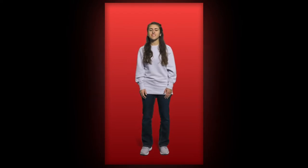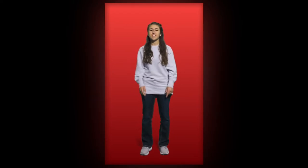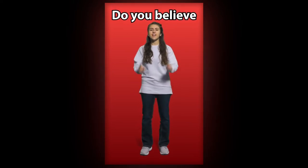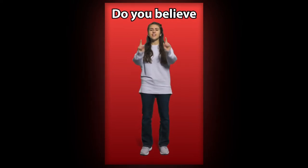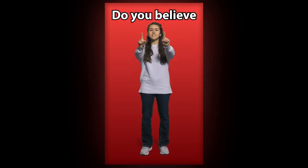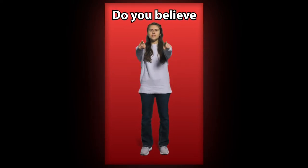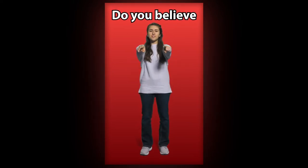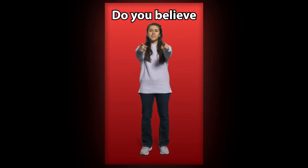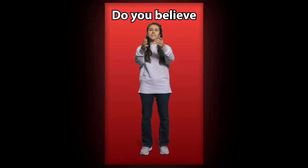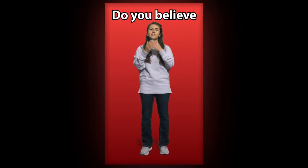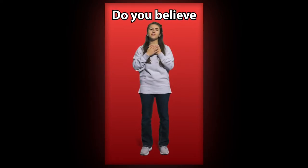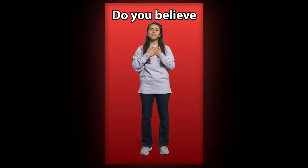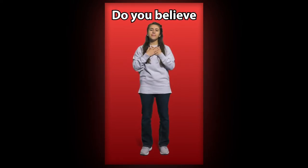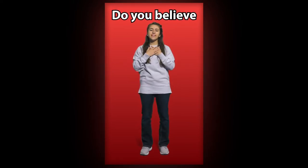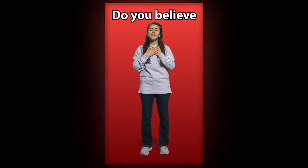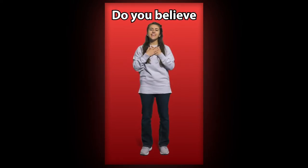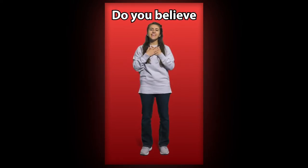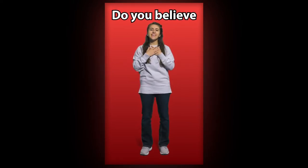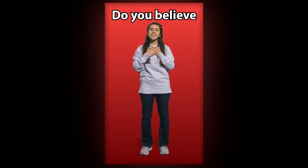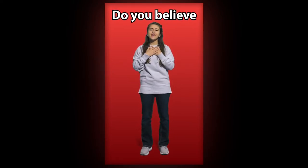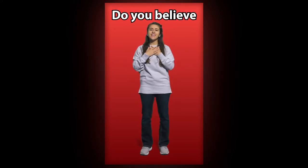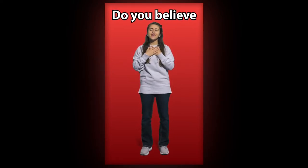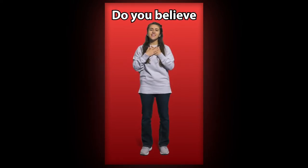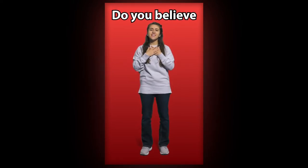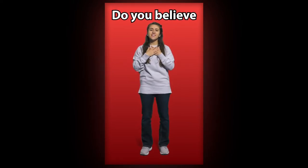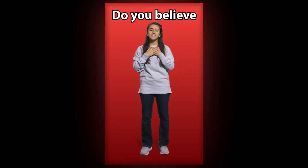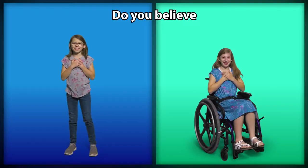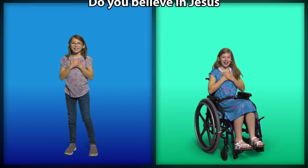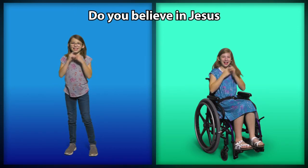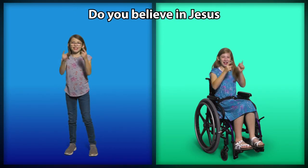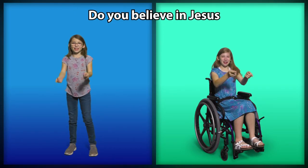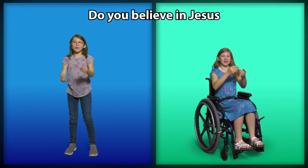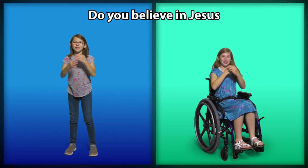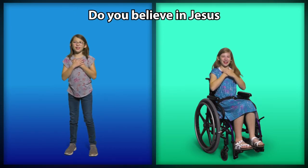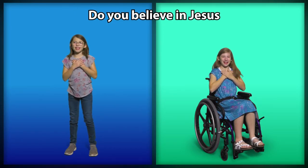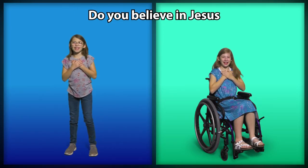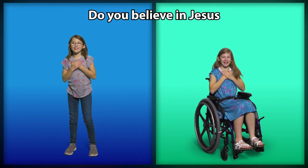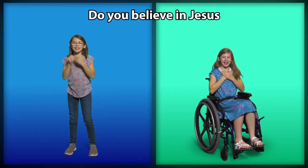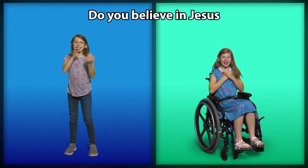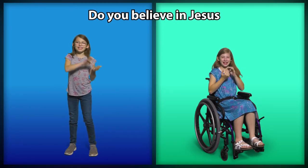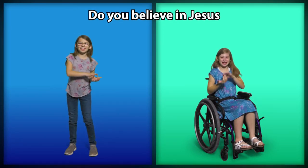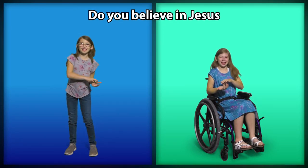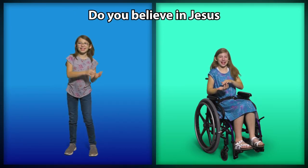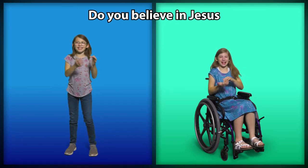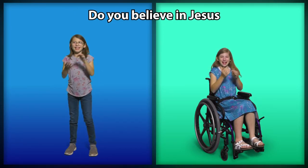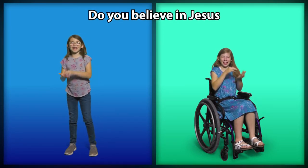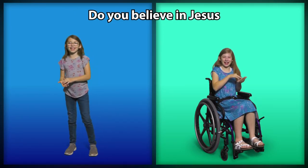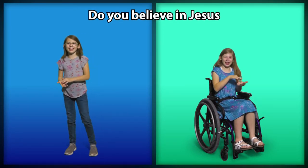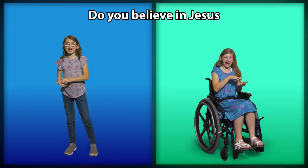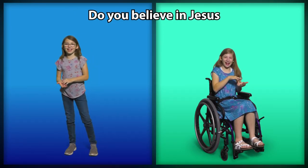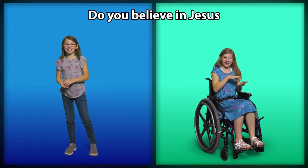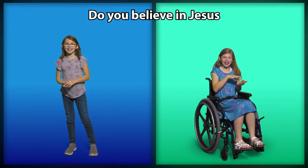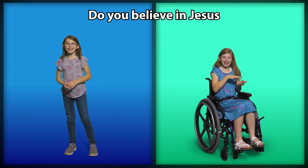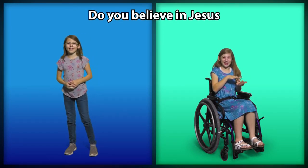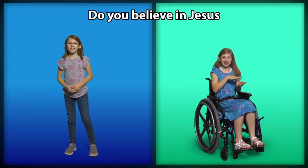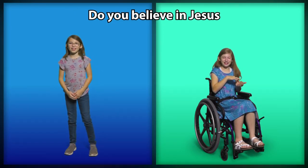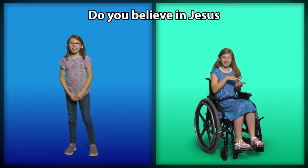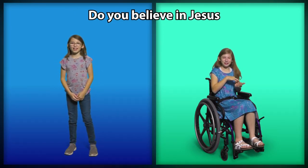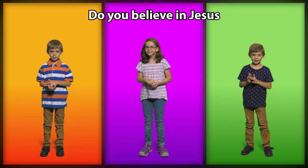Do you believe? Do you believe in Jesus?